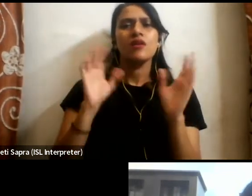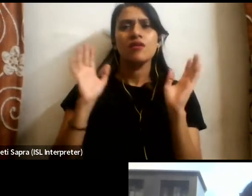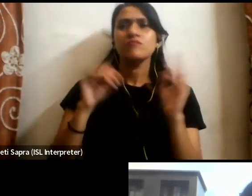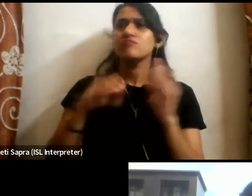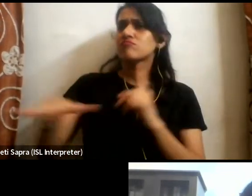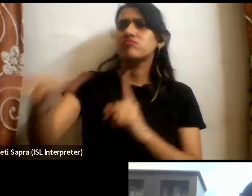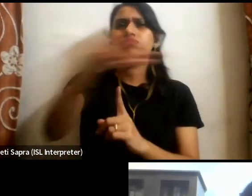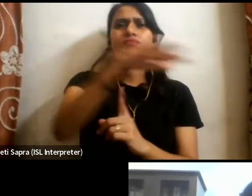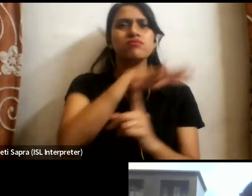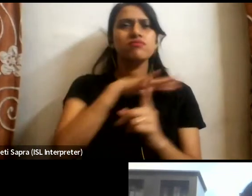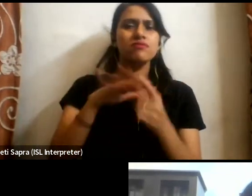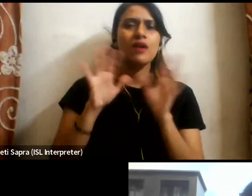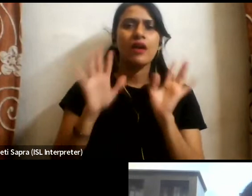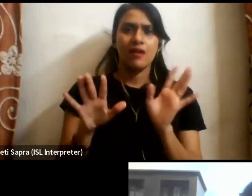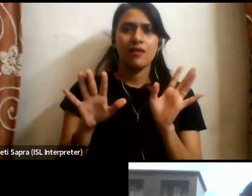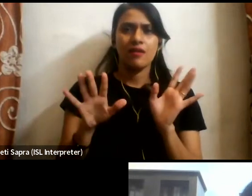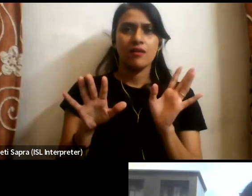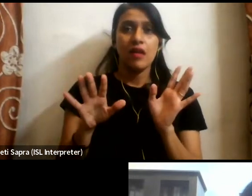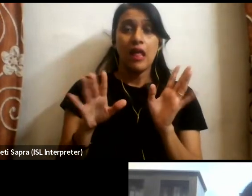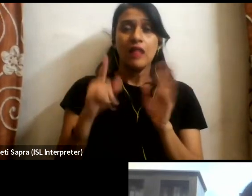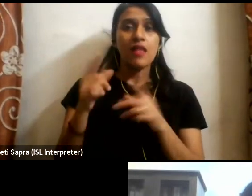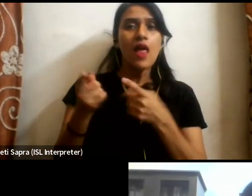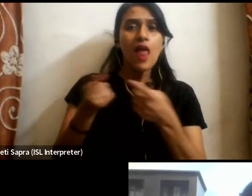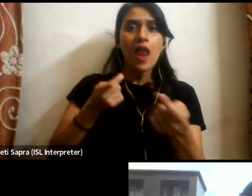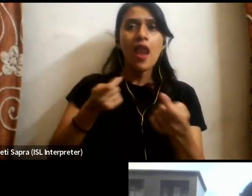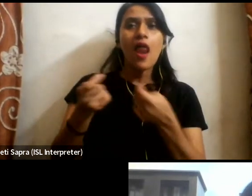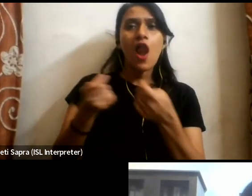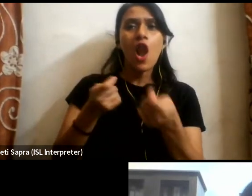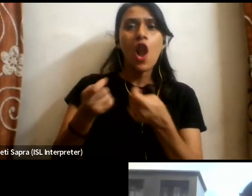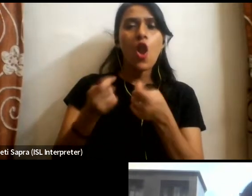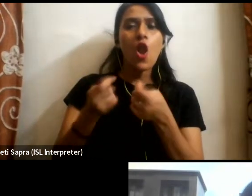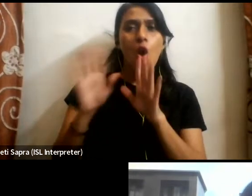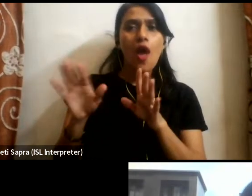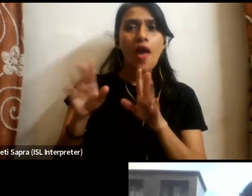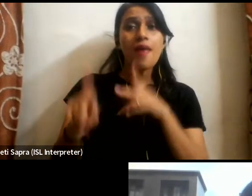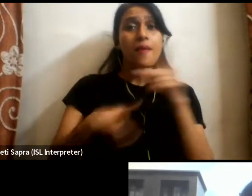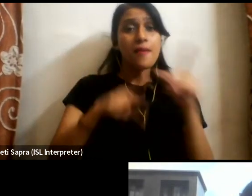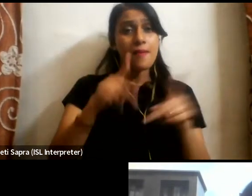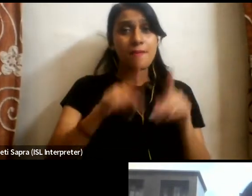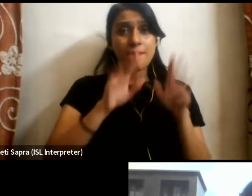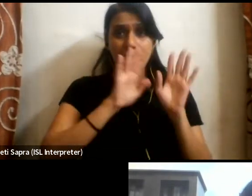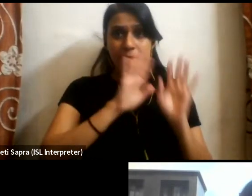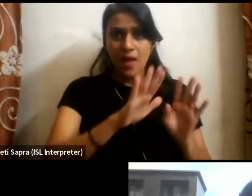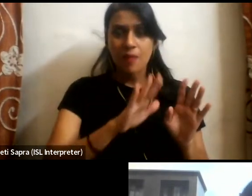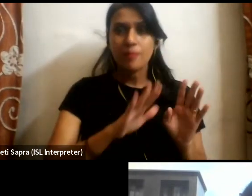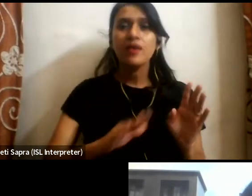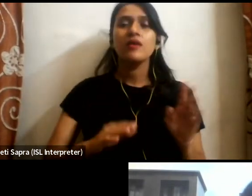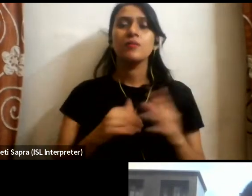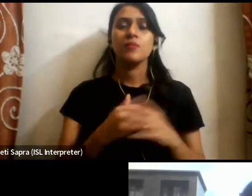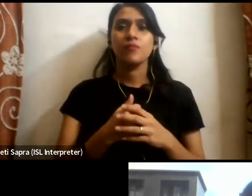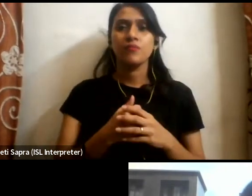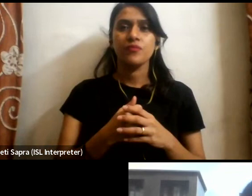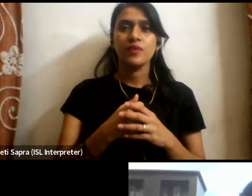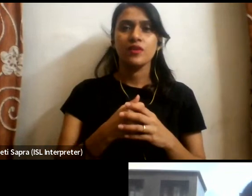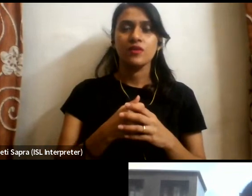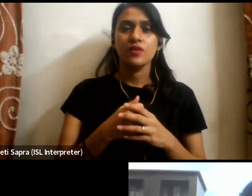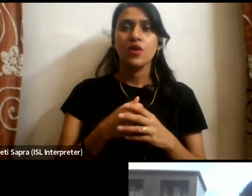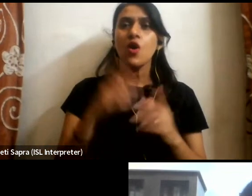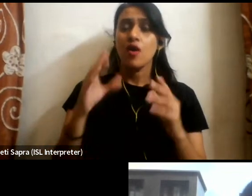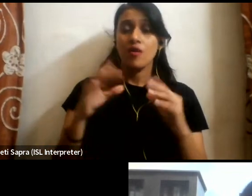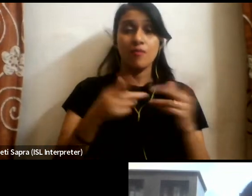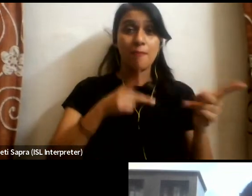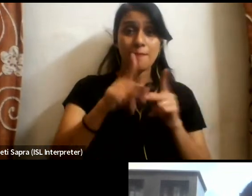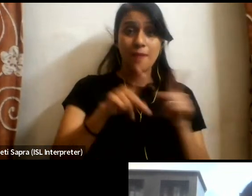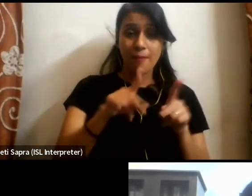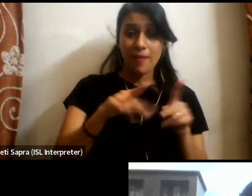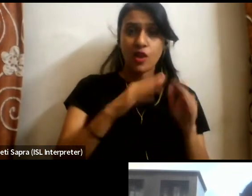are kinds of controls that the public has. There's level of public scrutiny, or scrutiny through a commission,